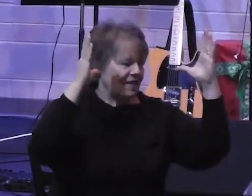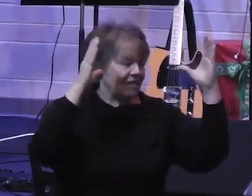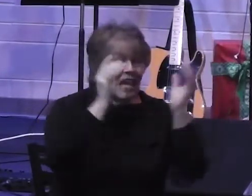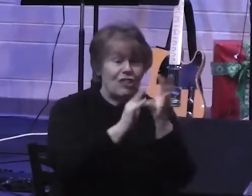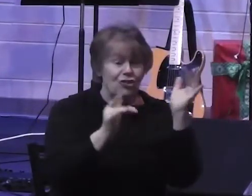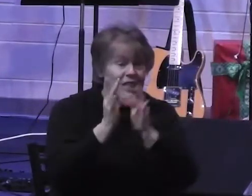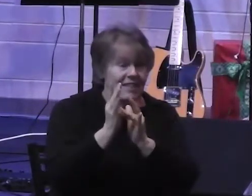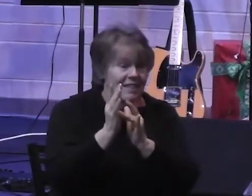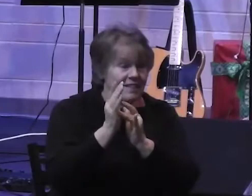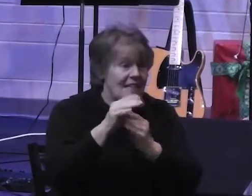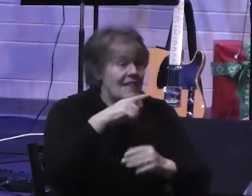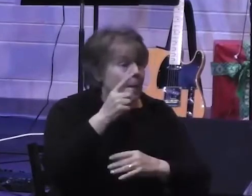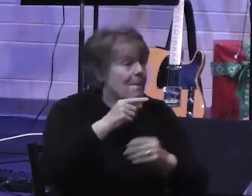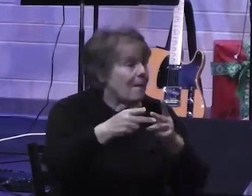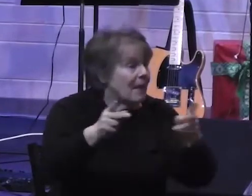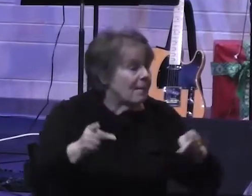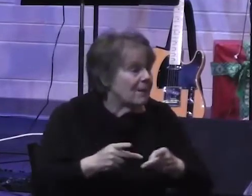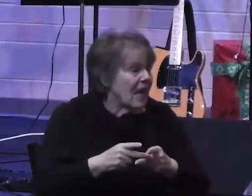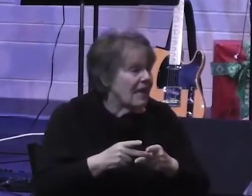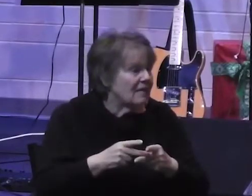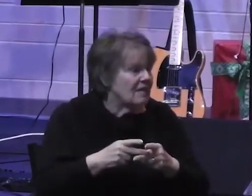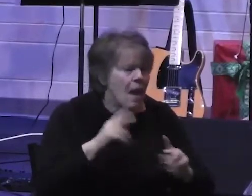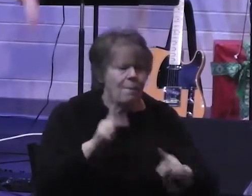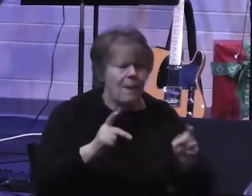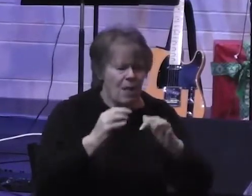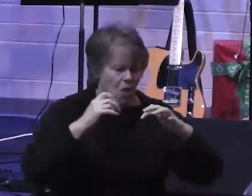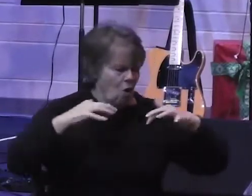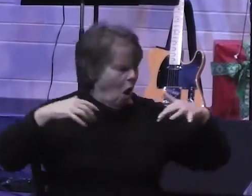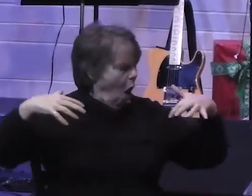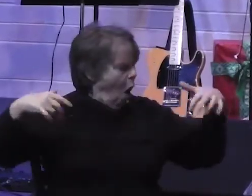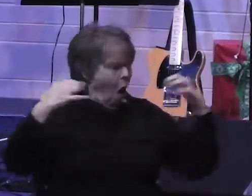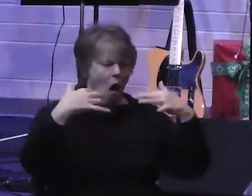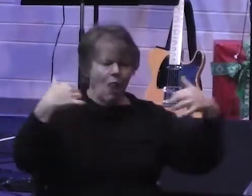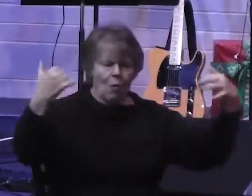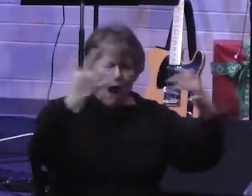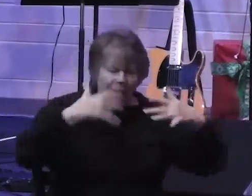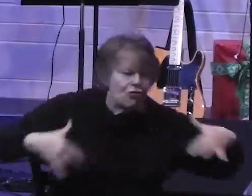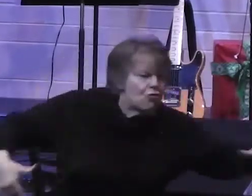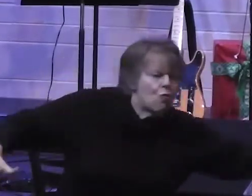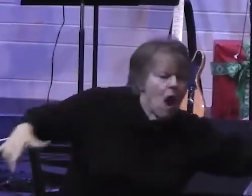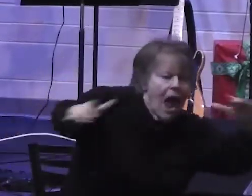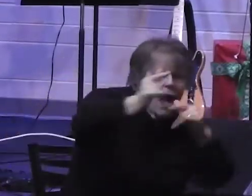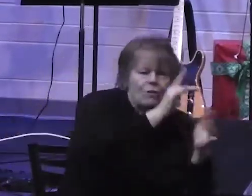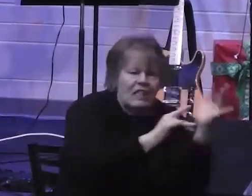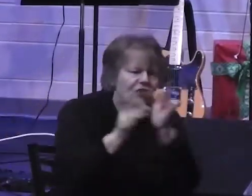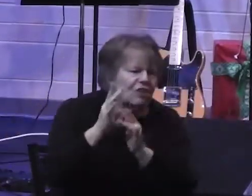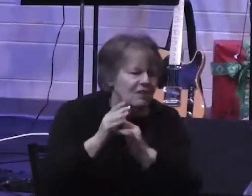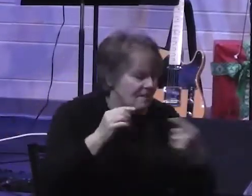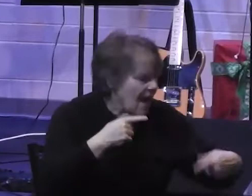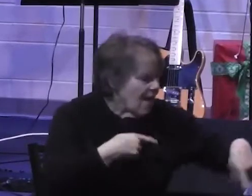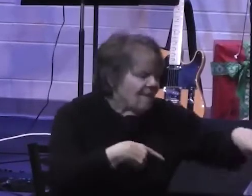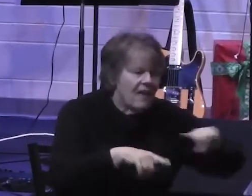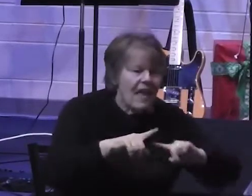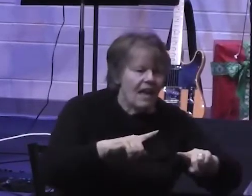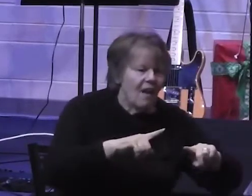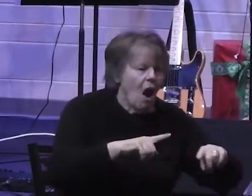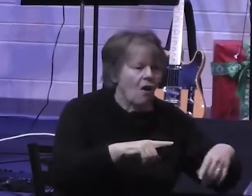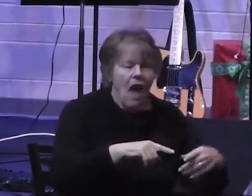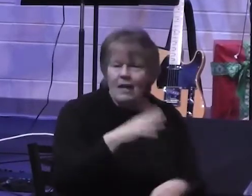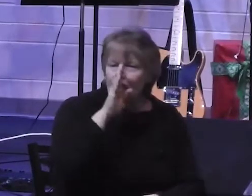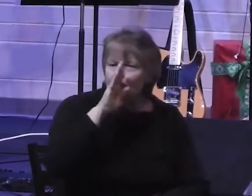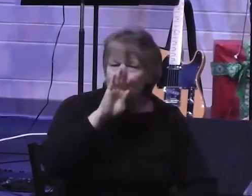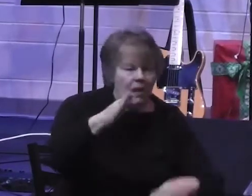some sort, crowds are all around, the Sadducees come up and they ask him this ridiculously hard question. They're purposefully trying to trap